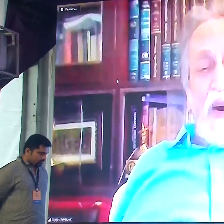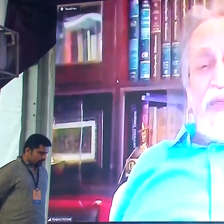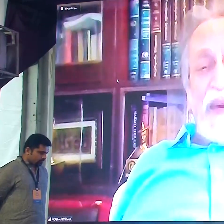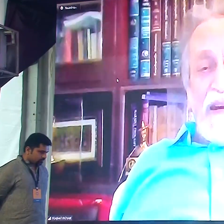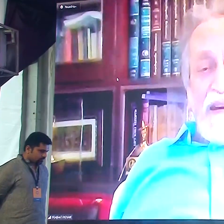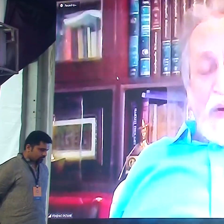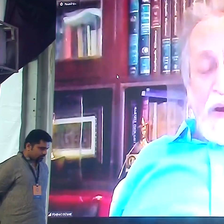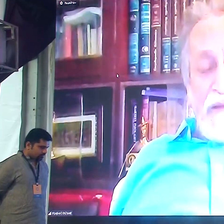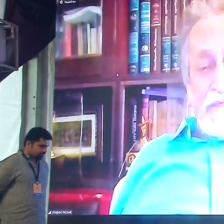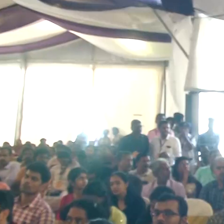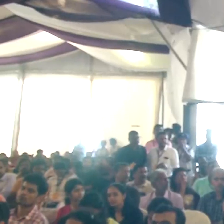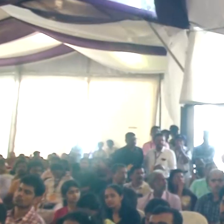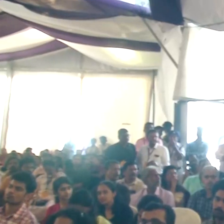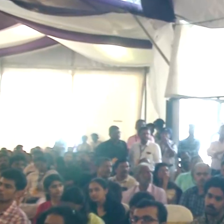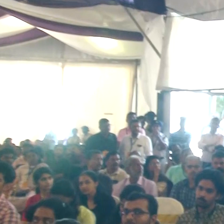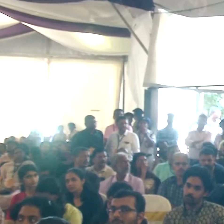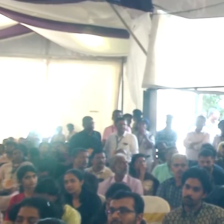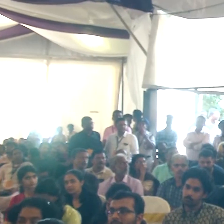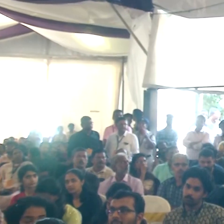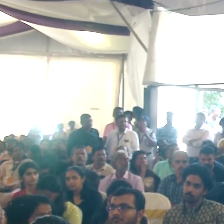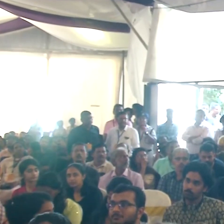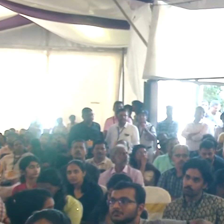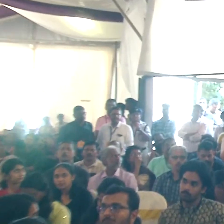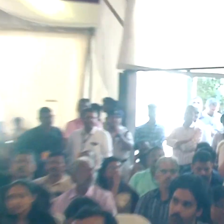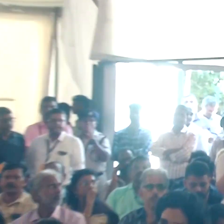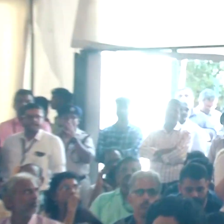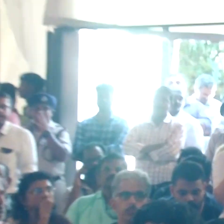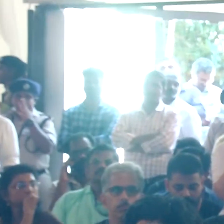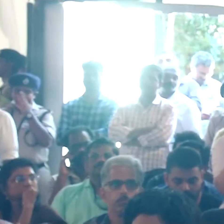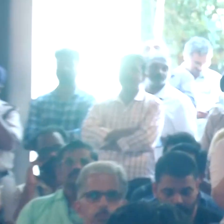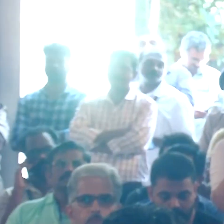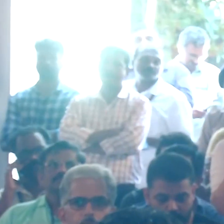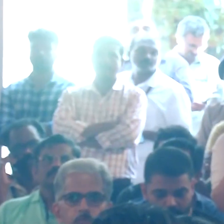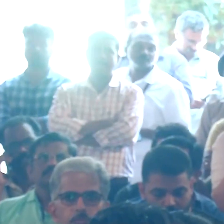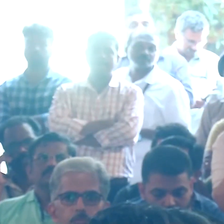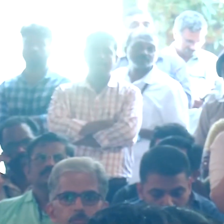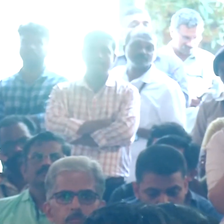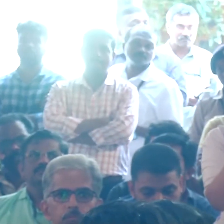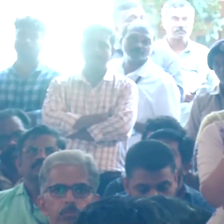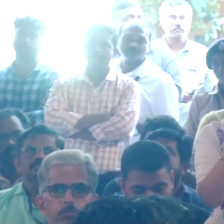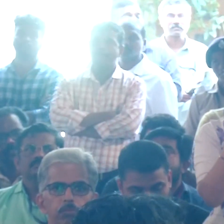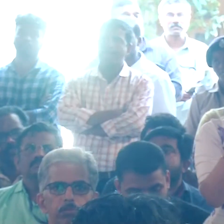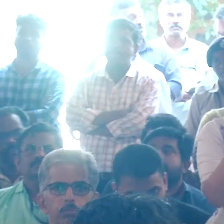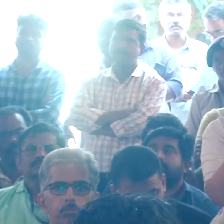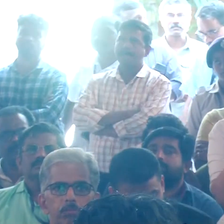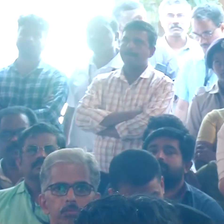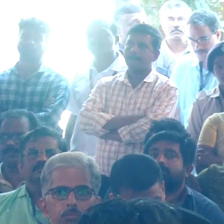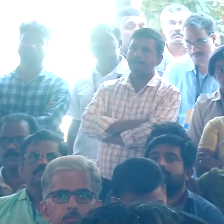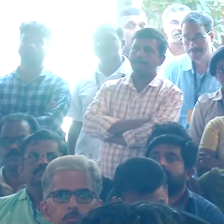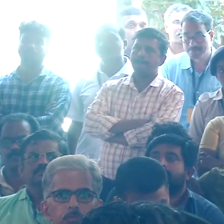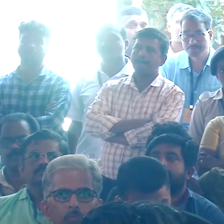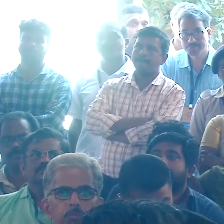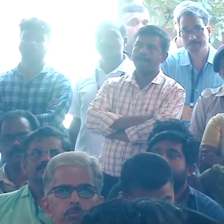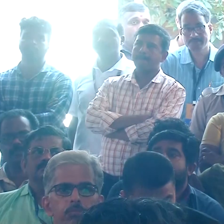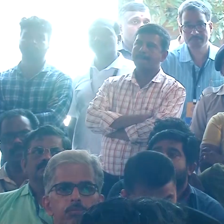mounting on the Kerala model. Actually, I'm not a faculty. I'm a research scholar in University College, and